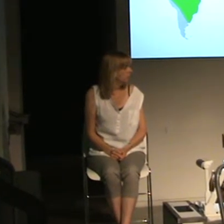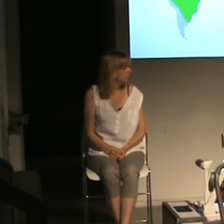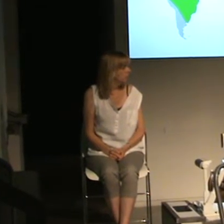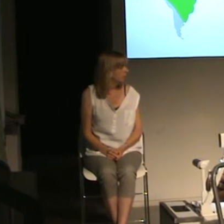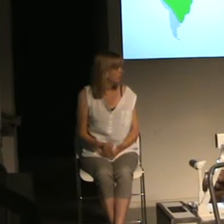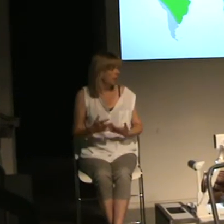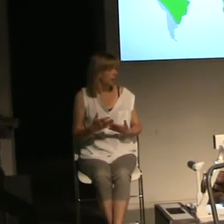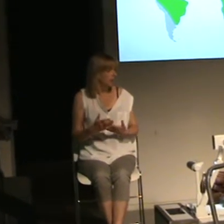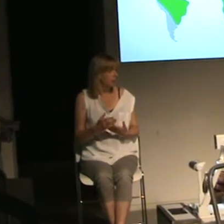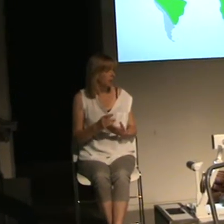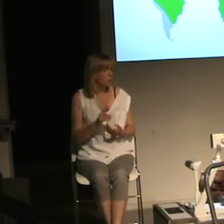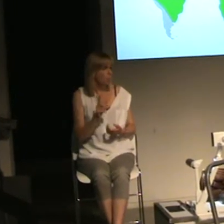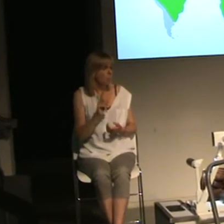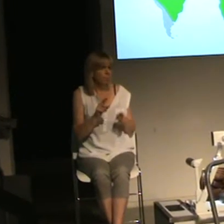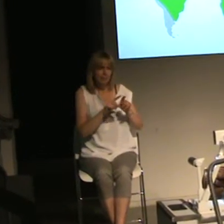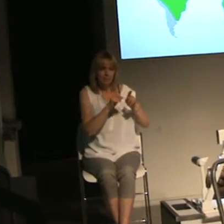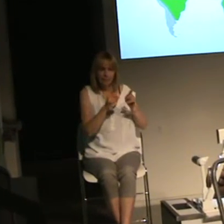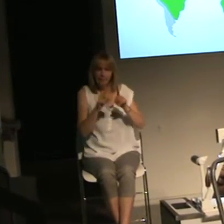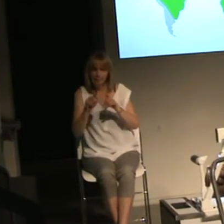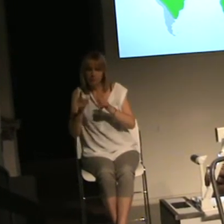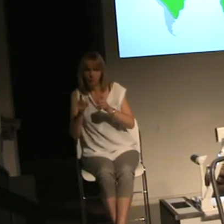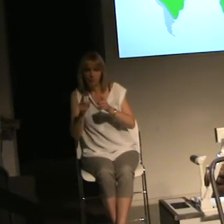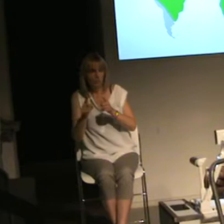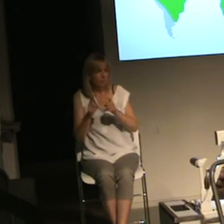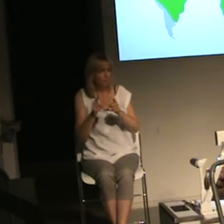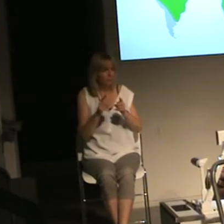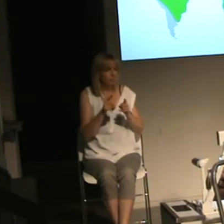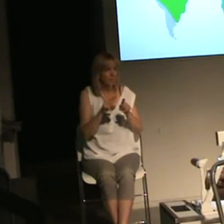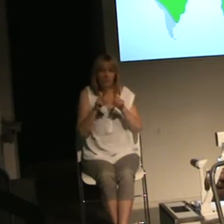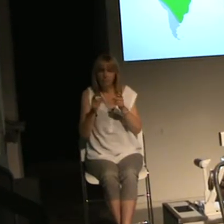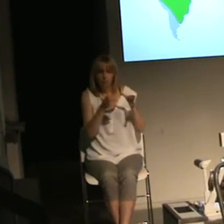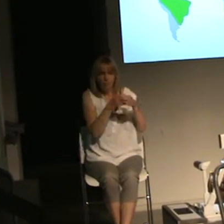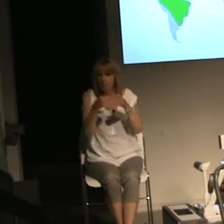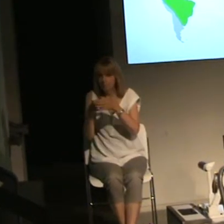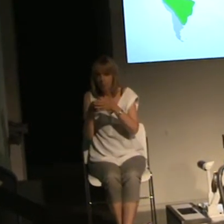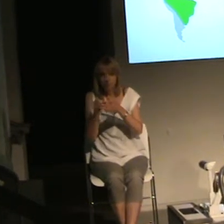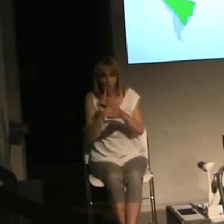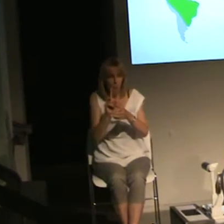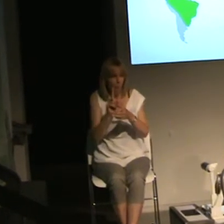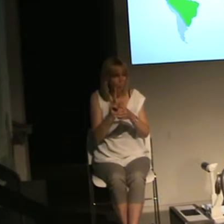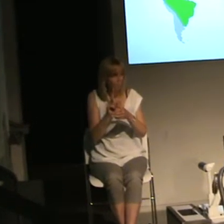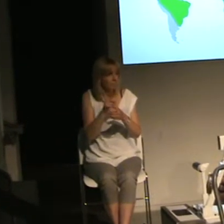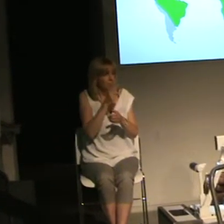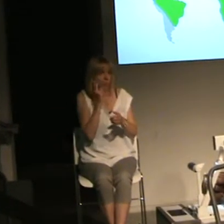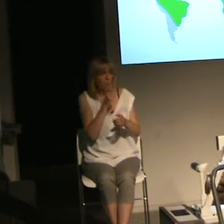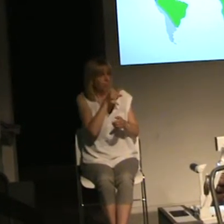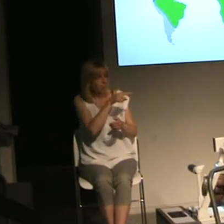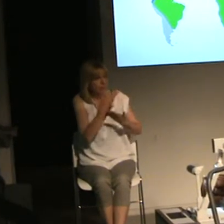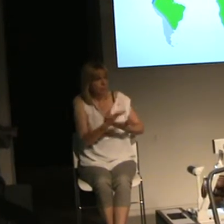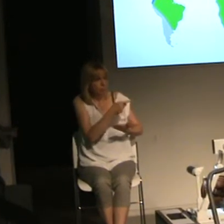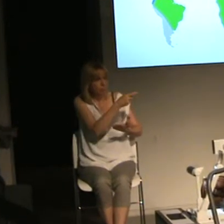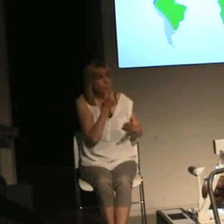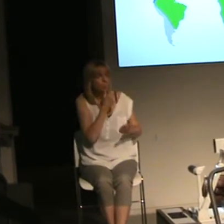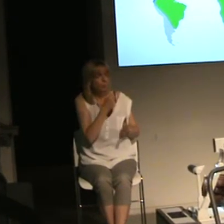nice if you could show us on the skulls here, those differences, if you can see them. So let's go across to these brilliant specimens you brought